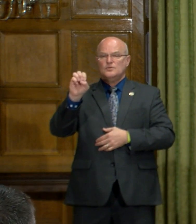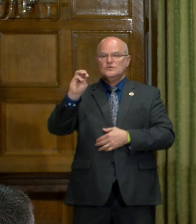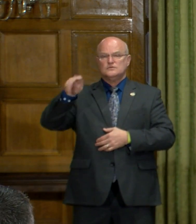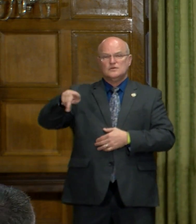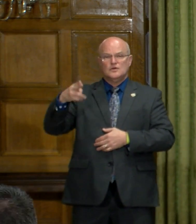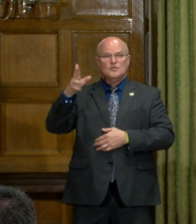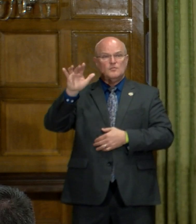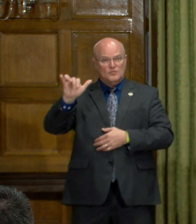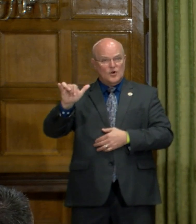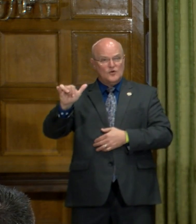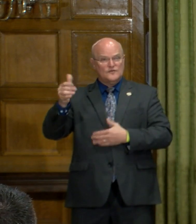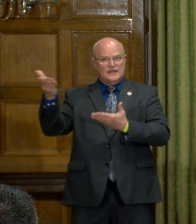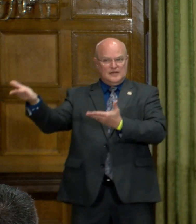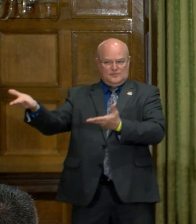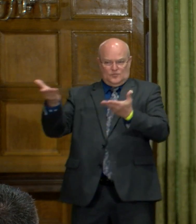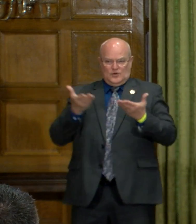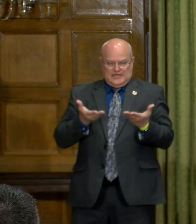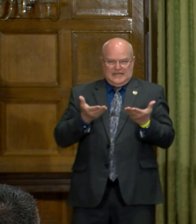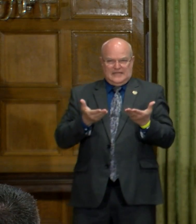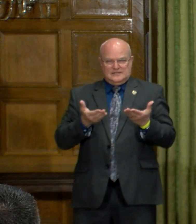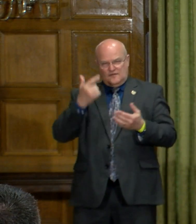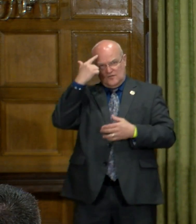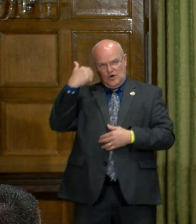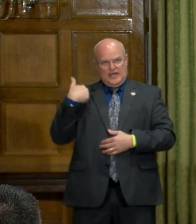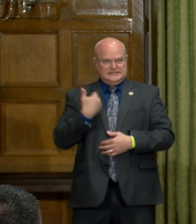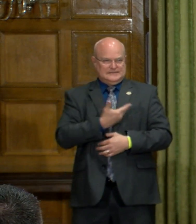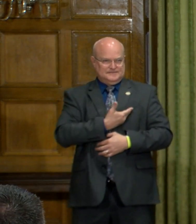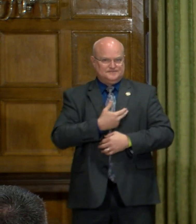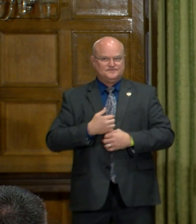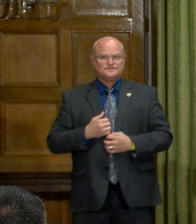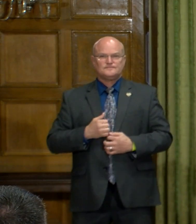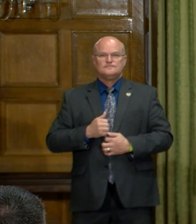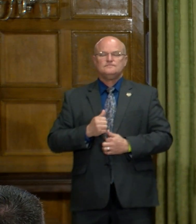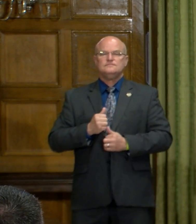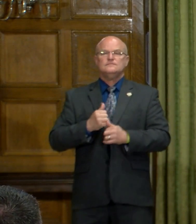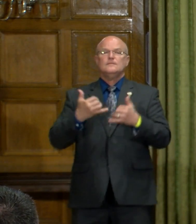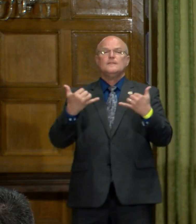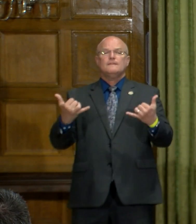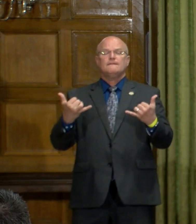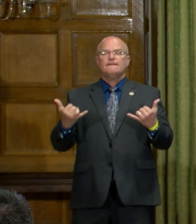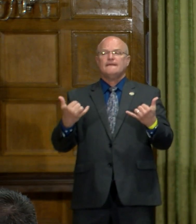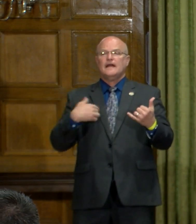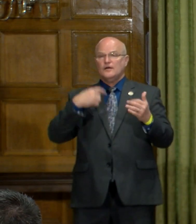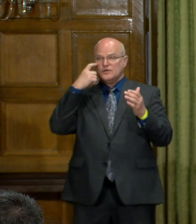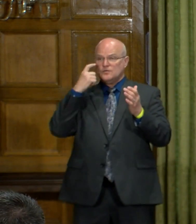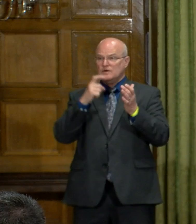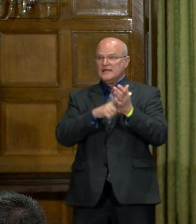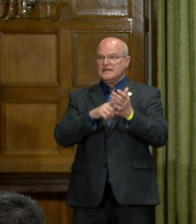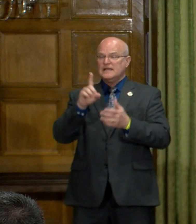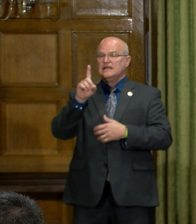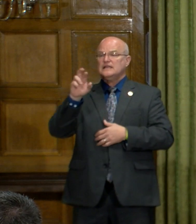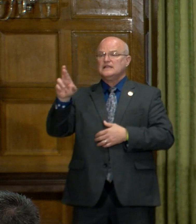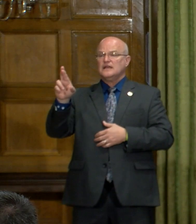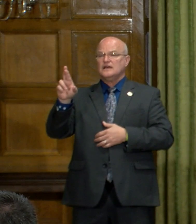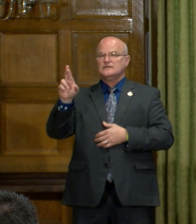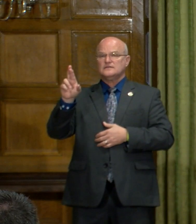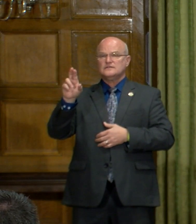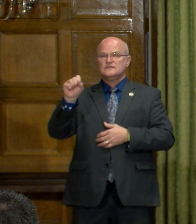to, bringing it as a resource to us. And with that, let me recognize